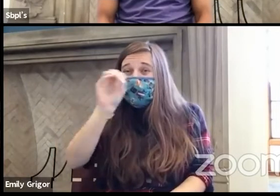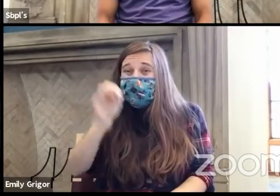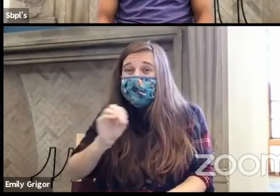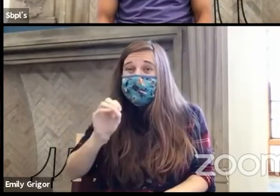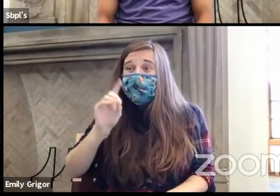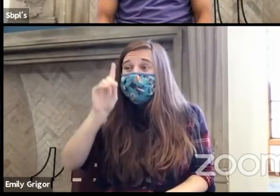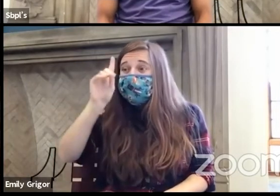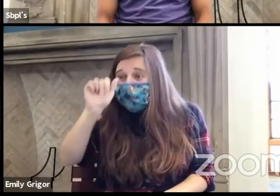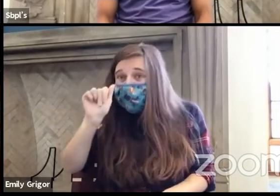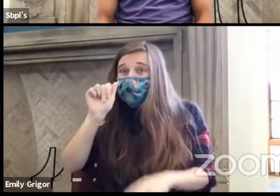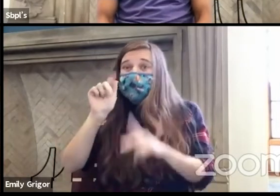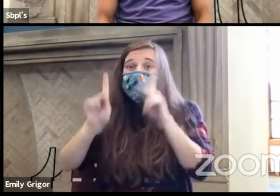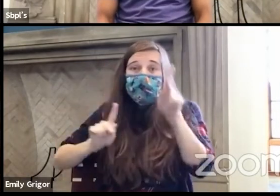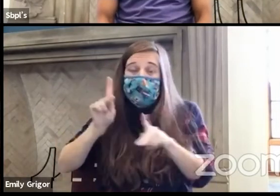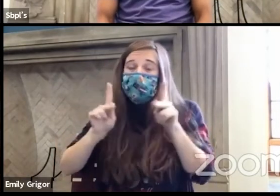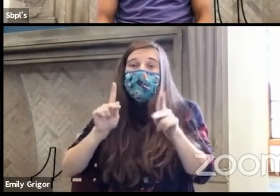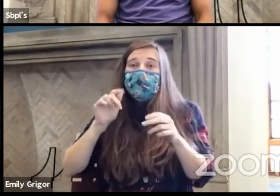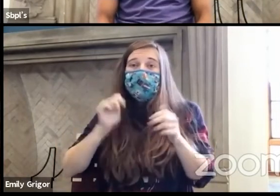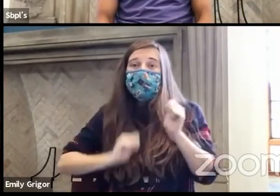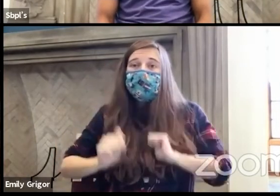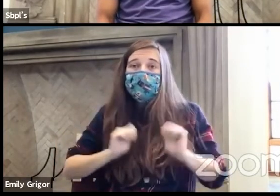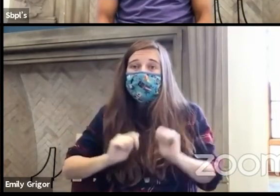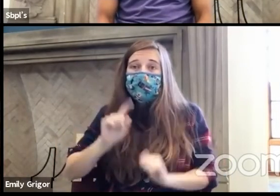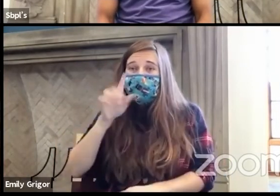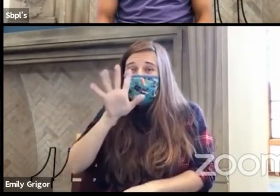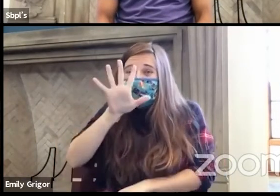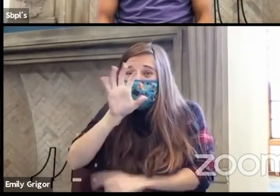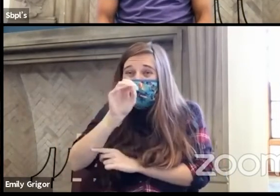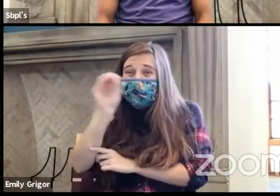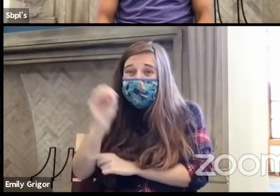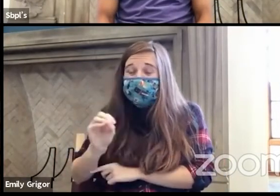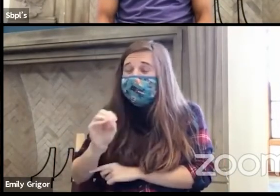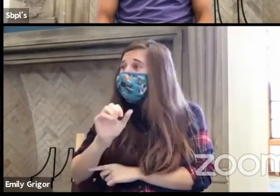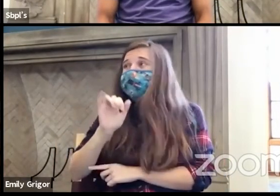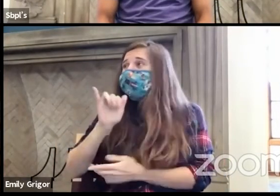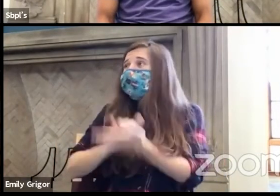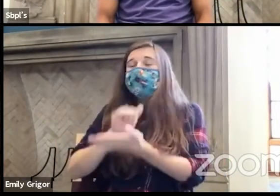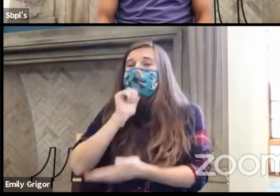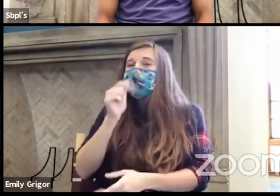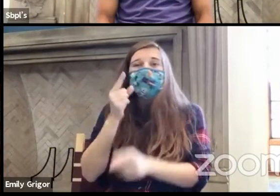of disabled people play their role. 5%. That's not right.